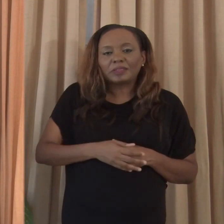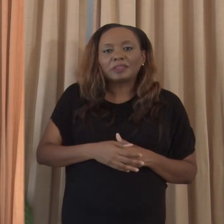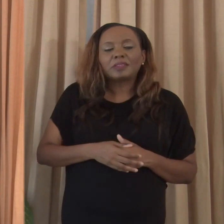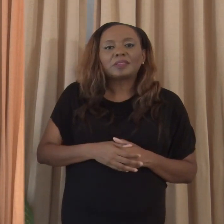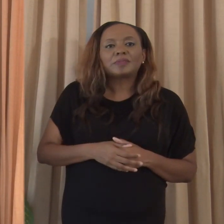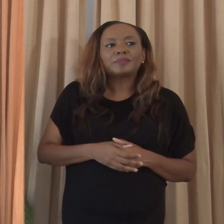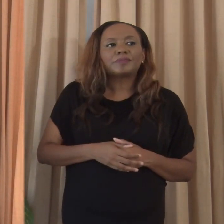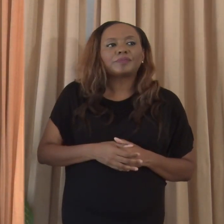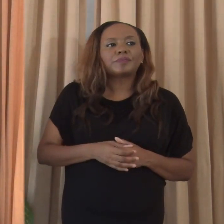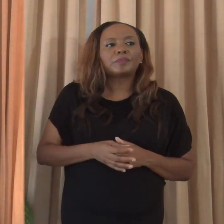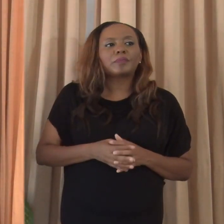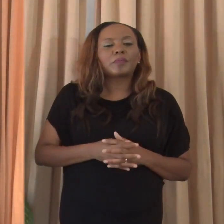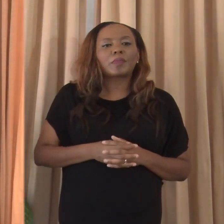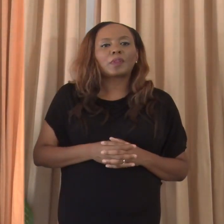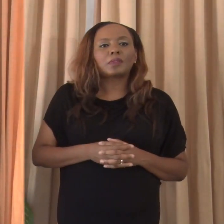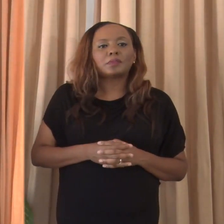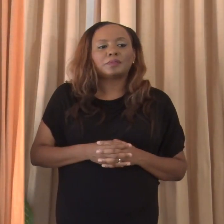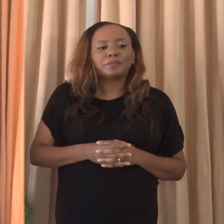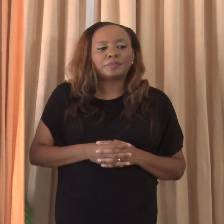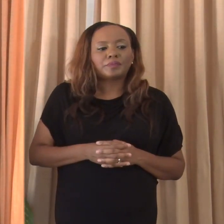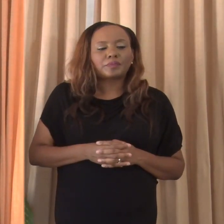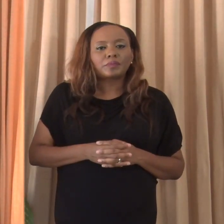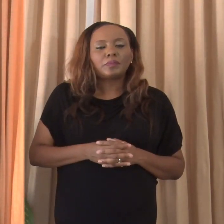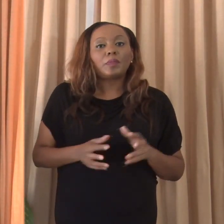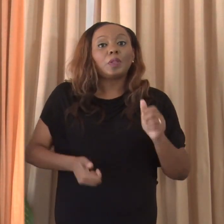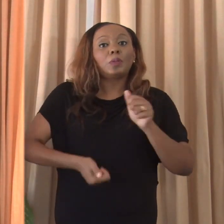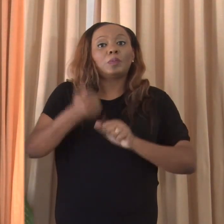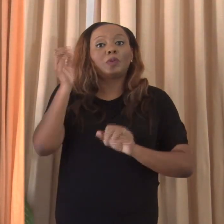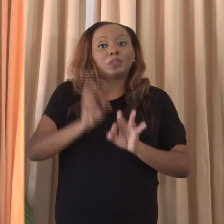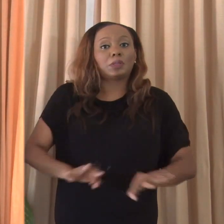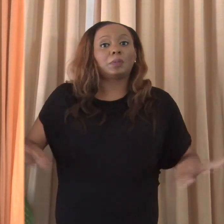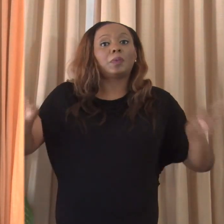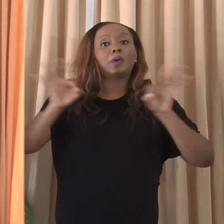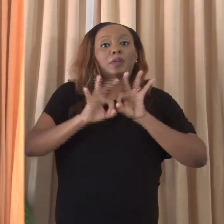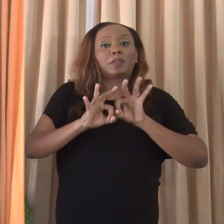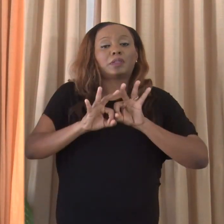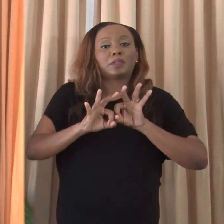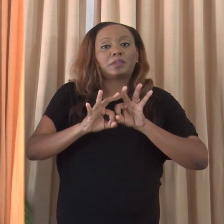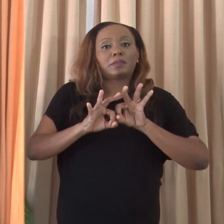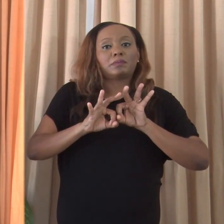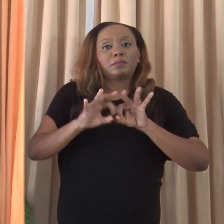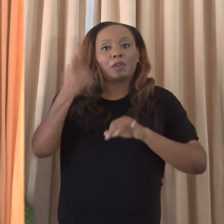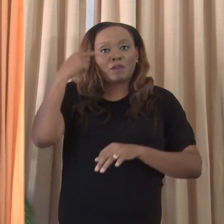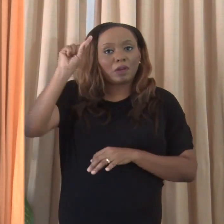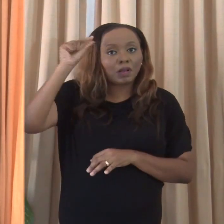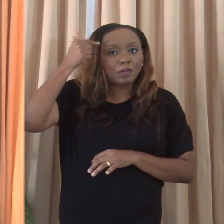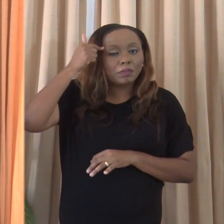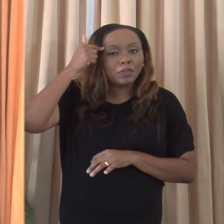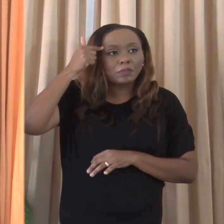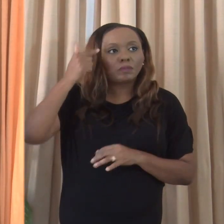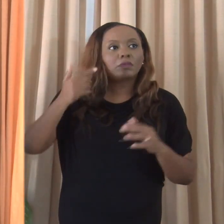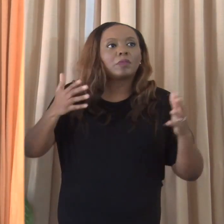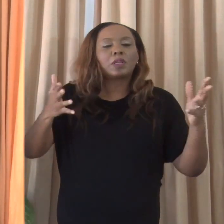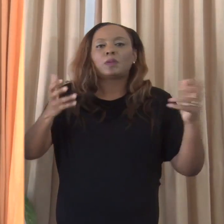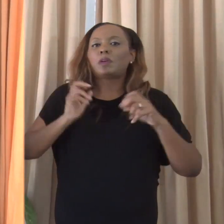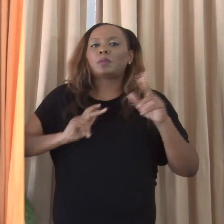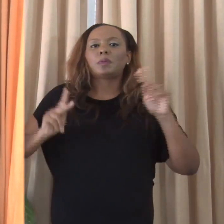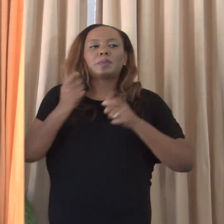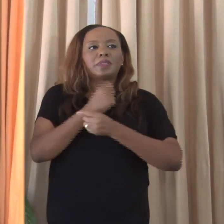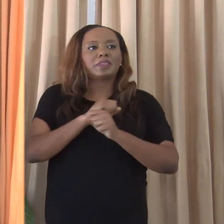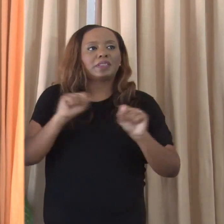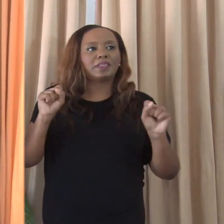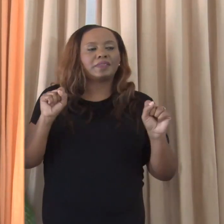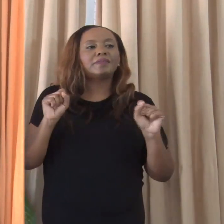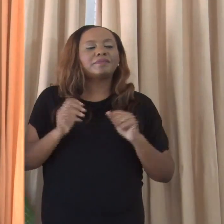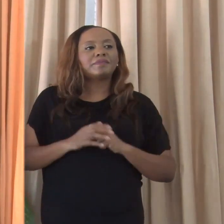the government, the most important issue really is the well-being of the people of the country, which ironically takes me back to this